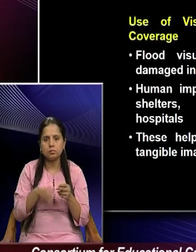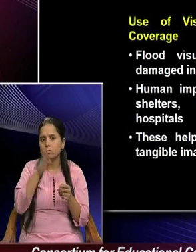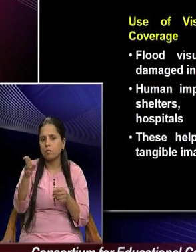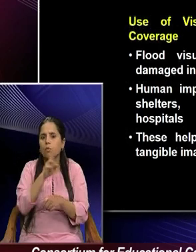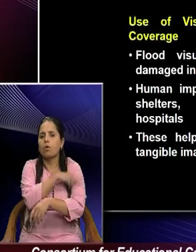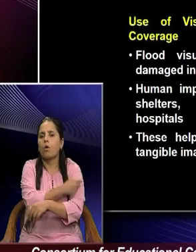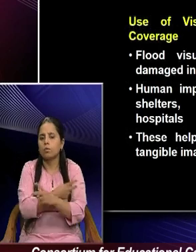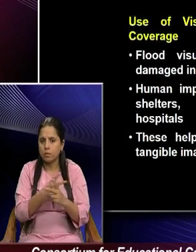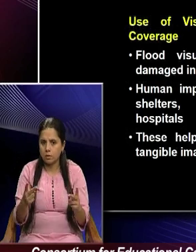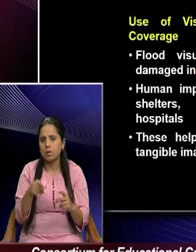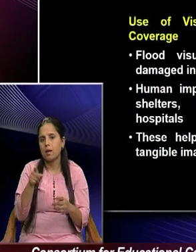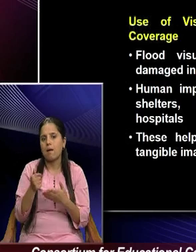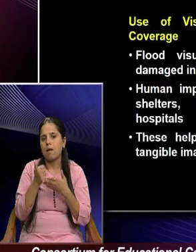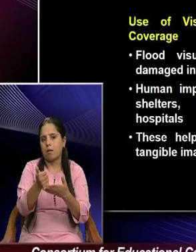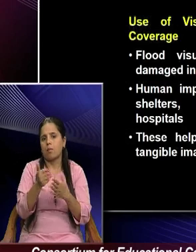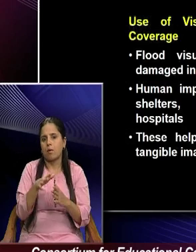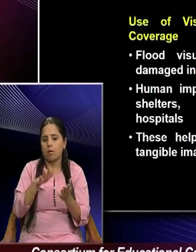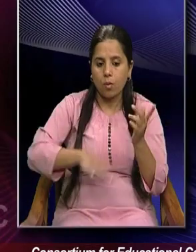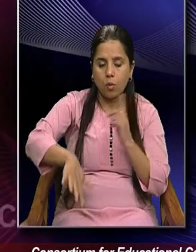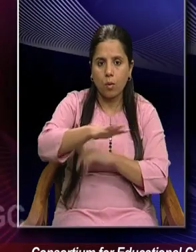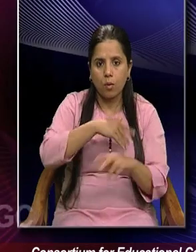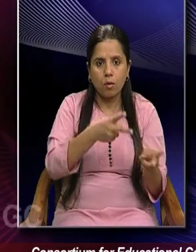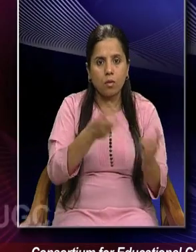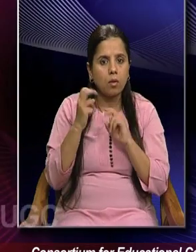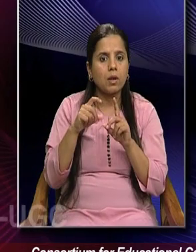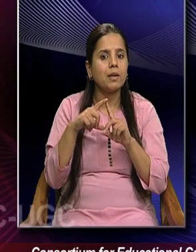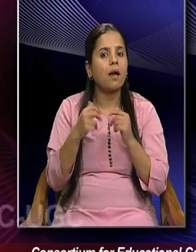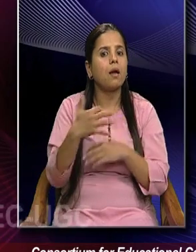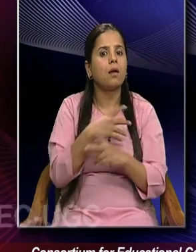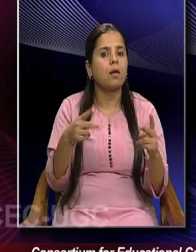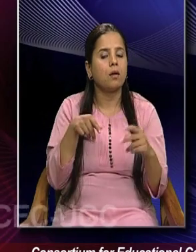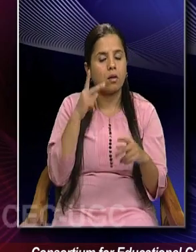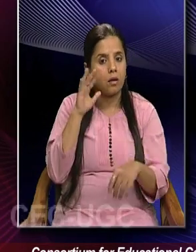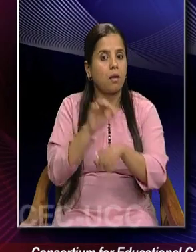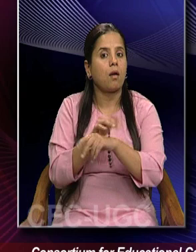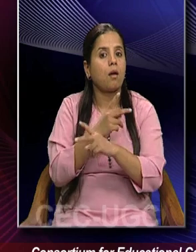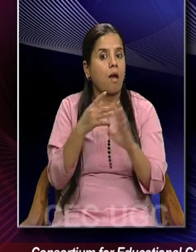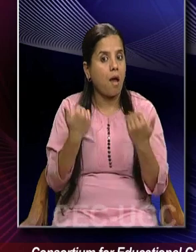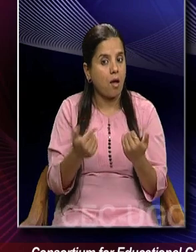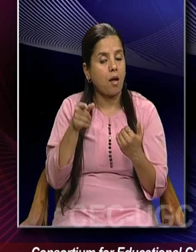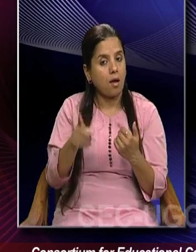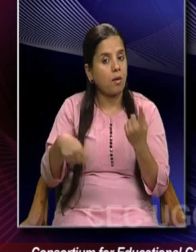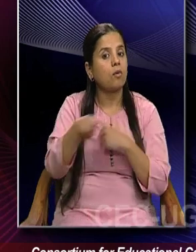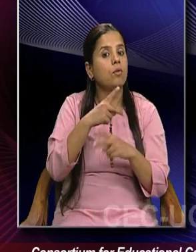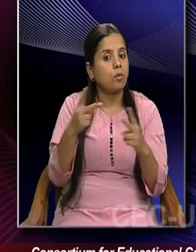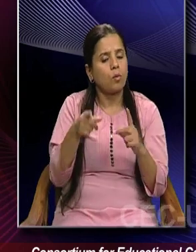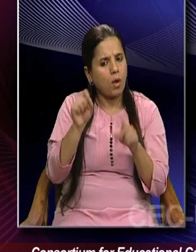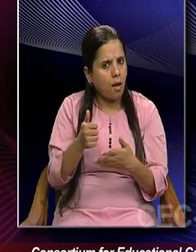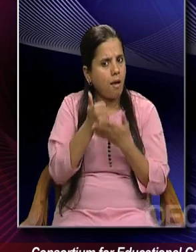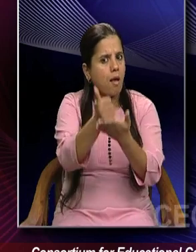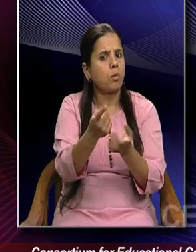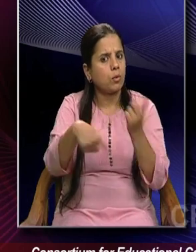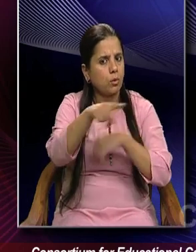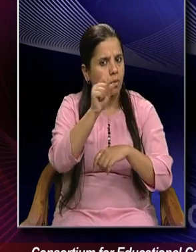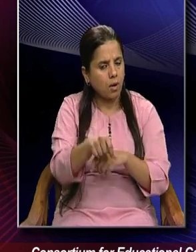hospitals, and this help ground abstract data in tangible imagery. And this will help your